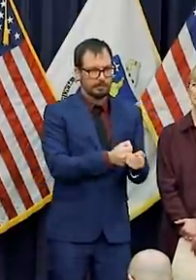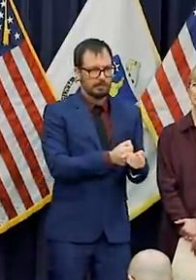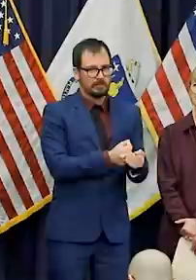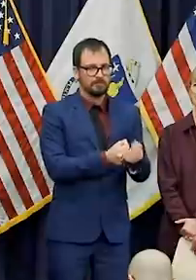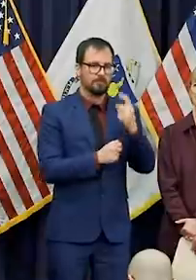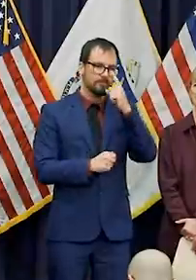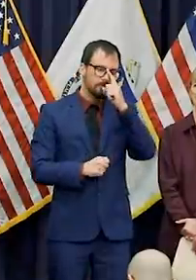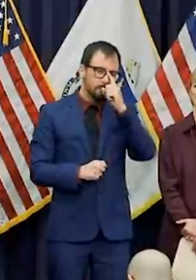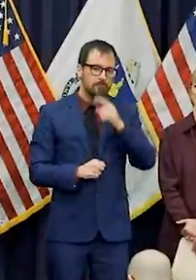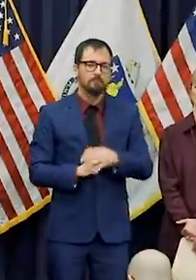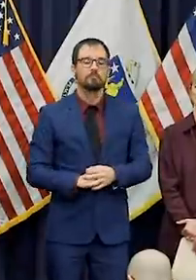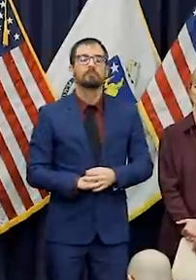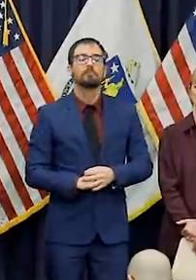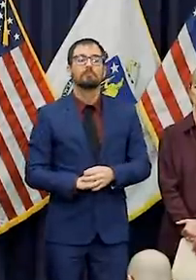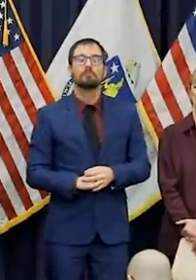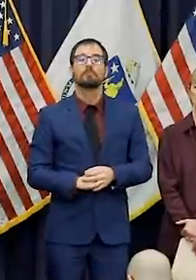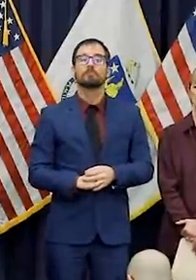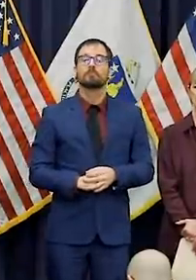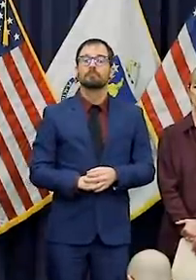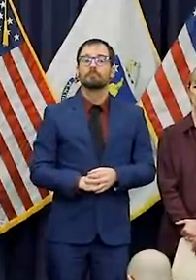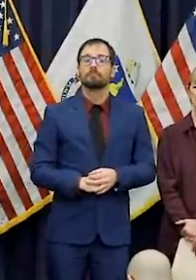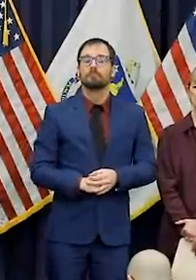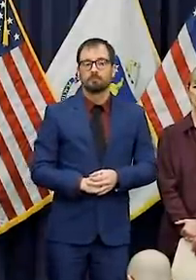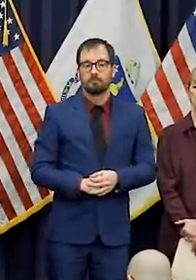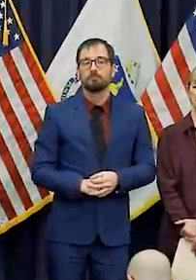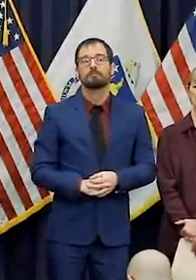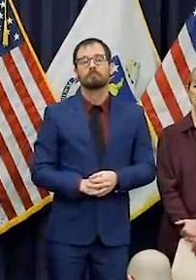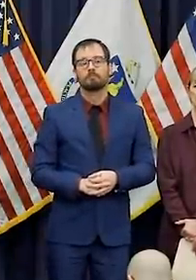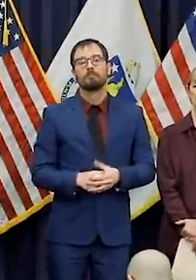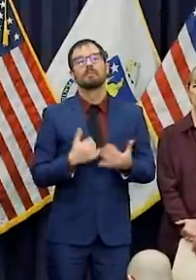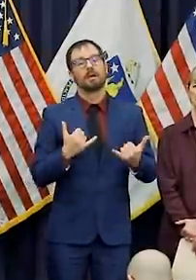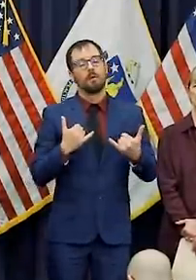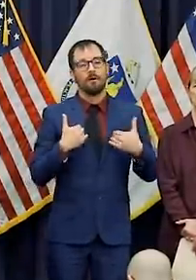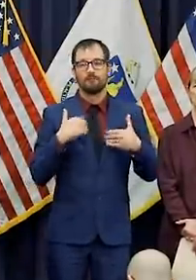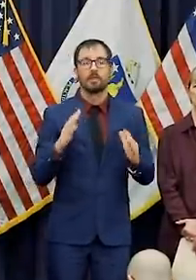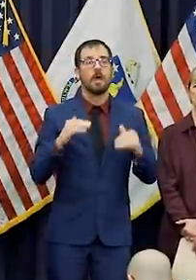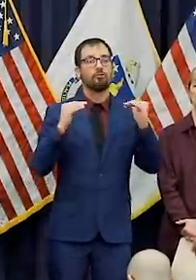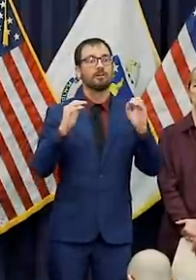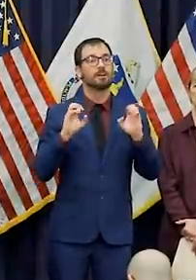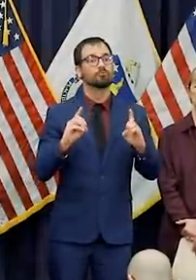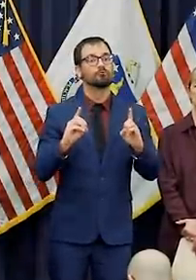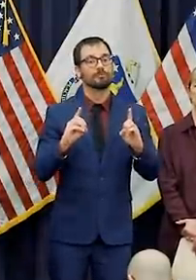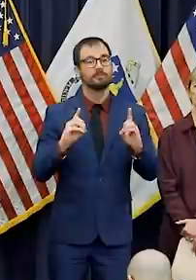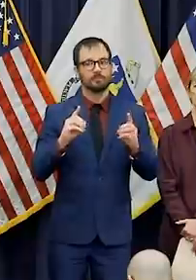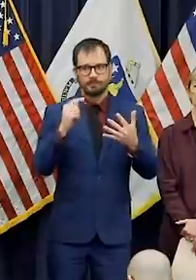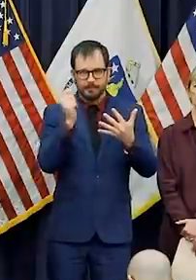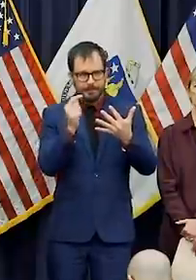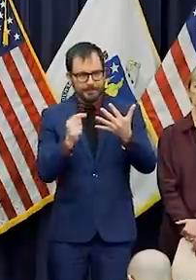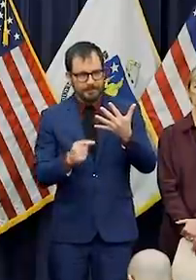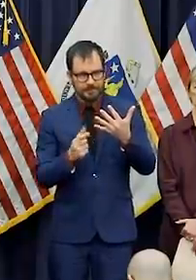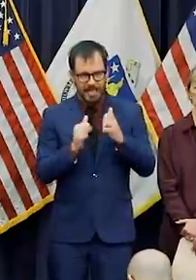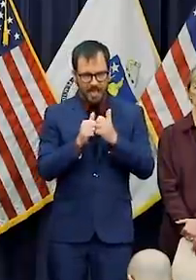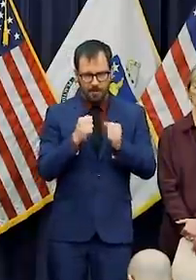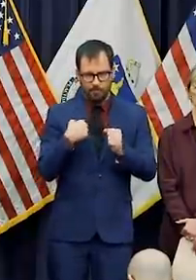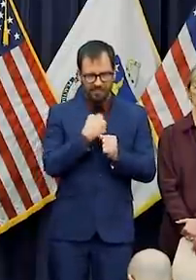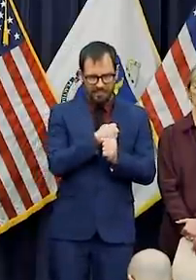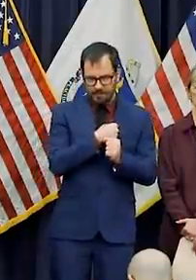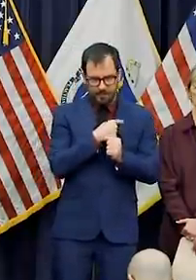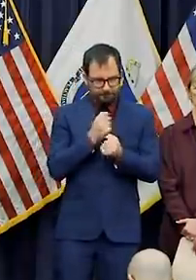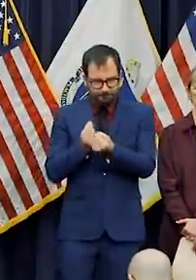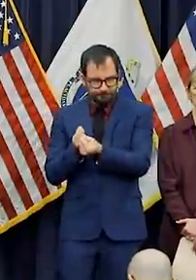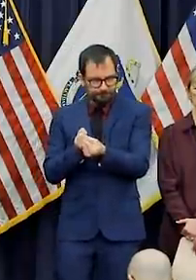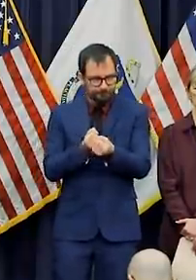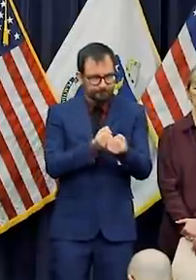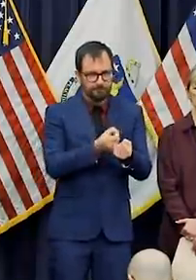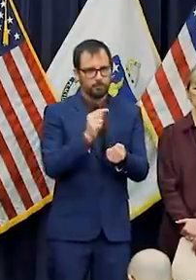and private, continue to pursue strategies to reduce the need for students to be on campus and shift to remote learning to